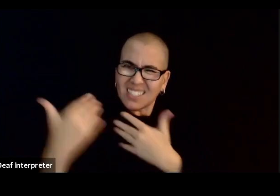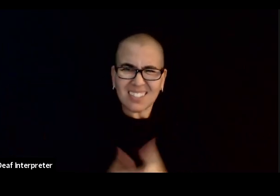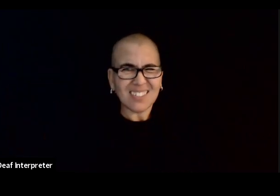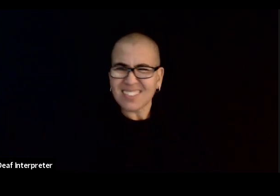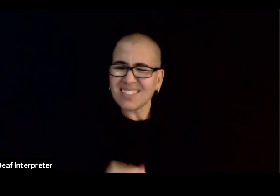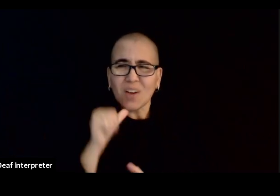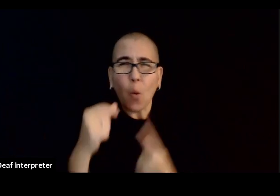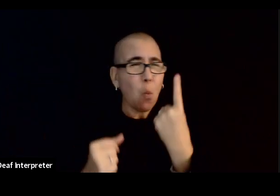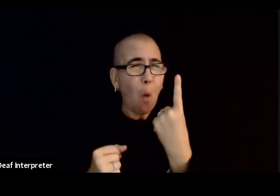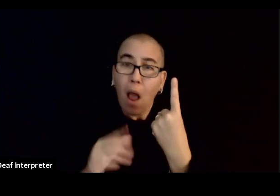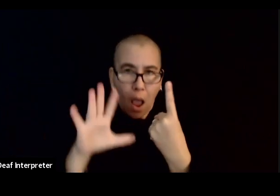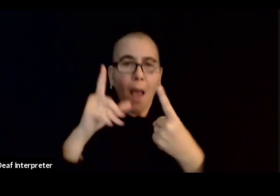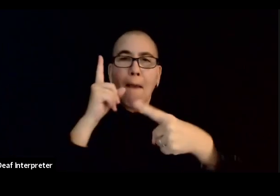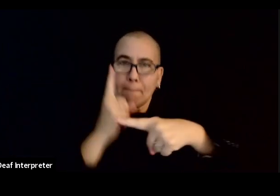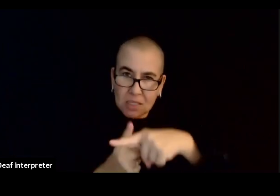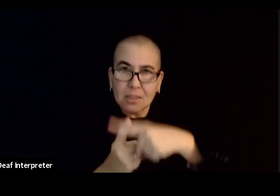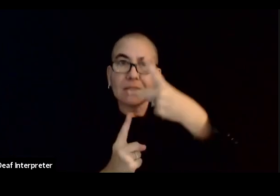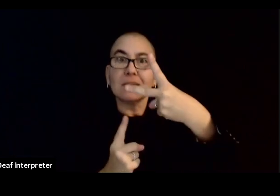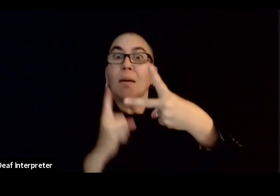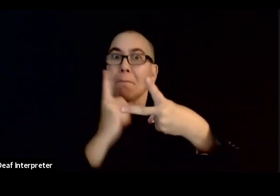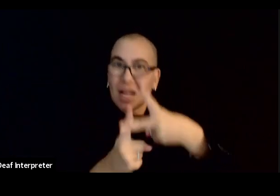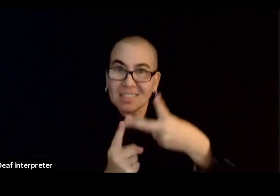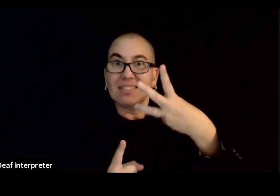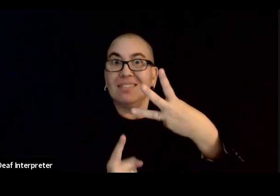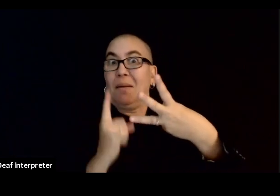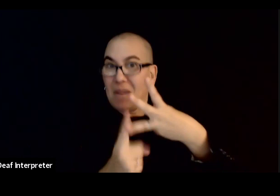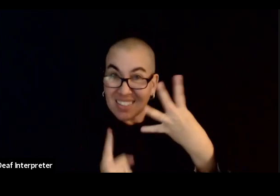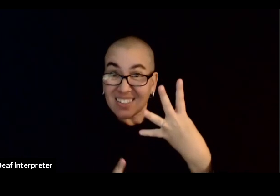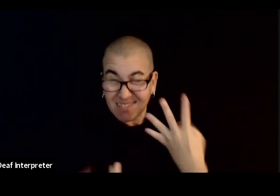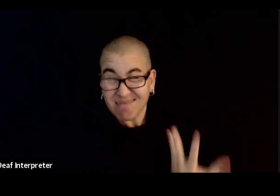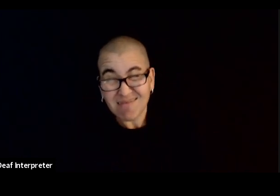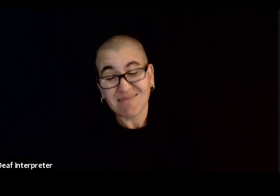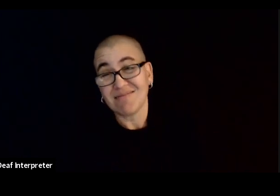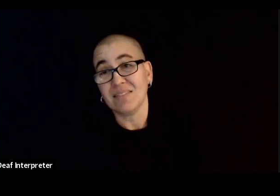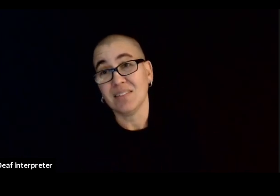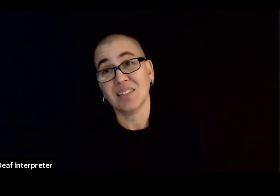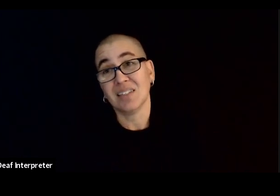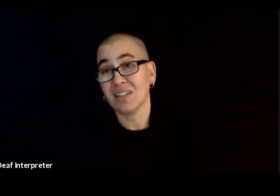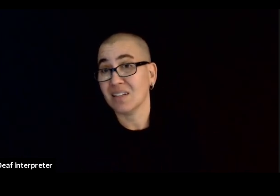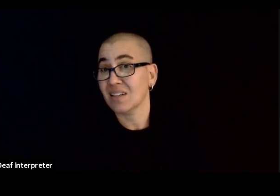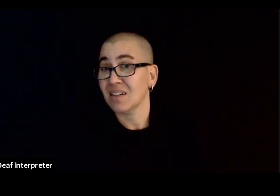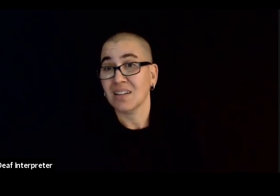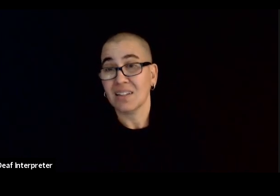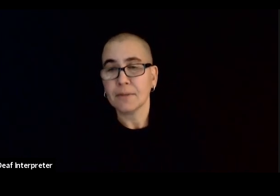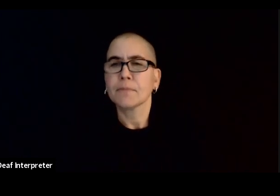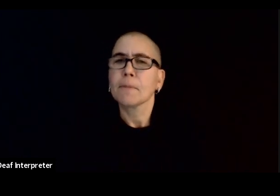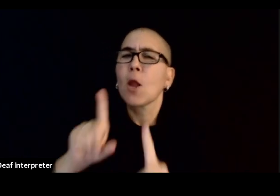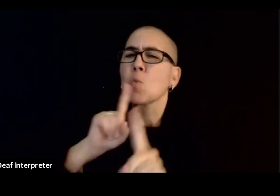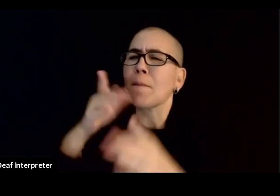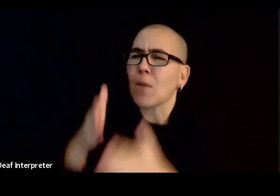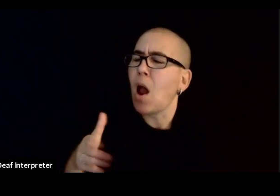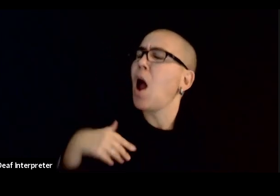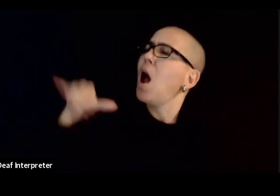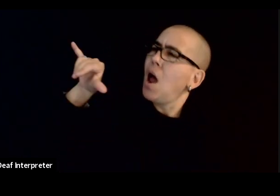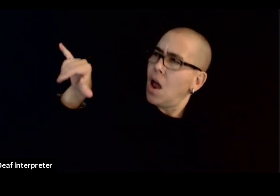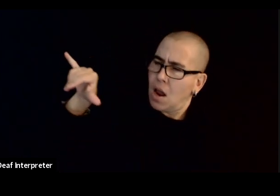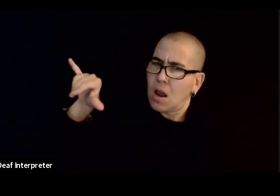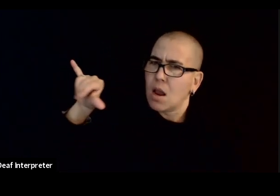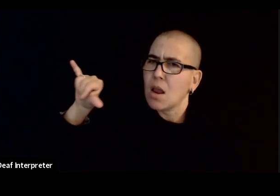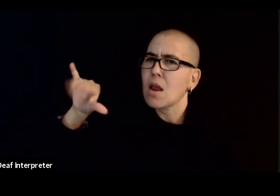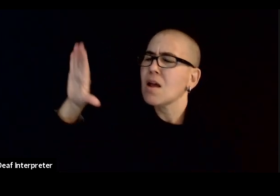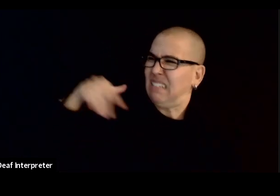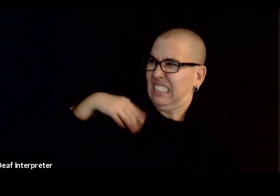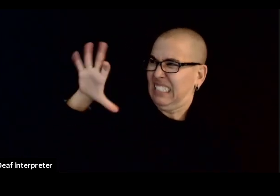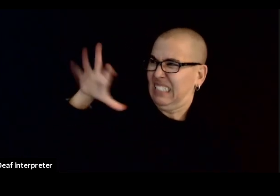to the pandemic. Got it. And then second, on the testing front, Minnesota, we were over